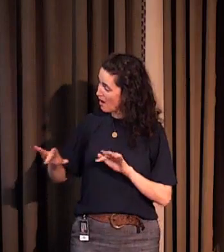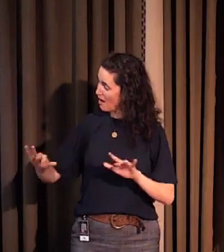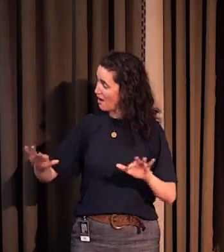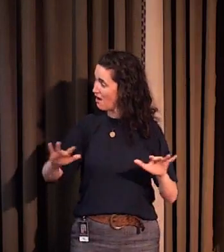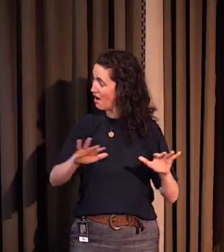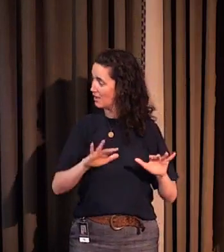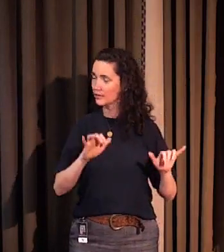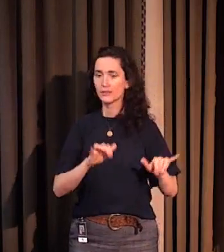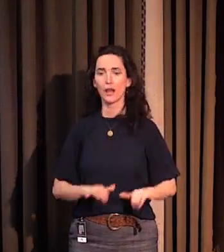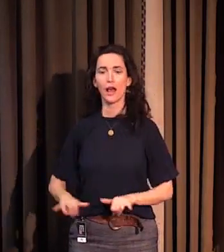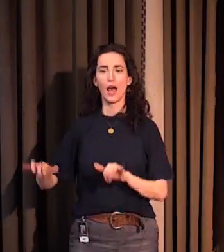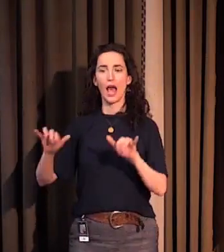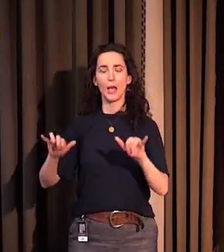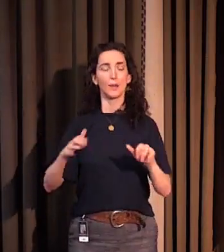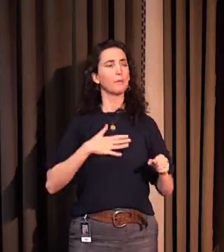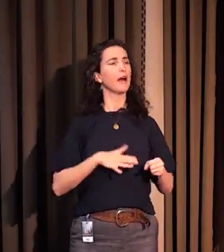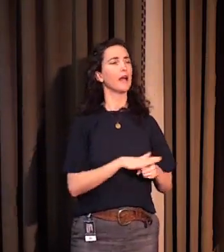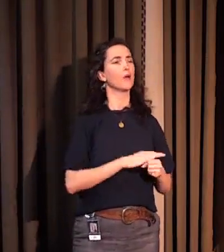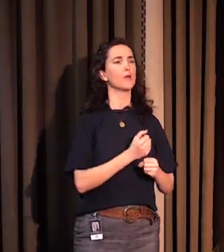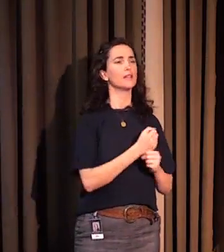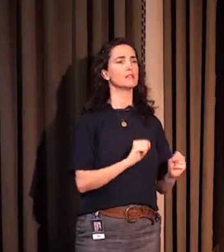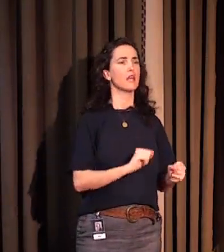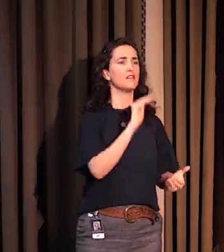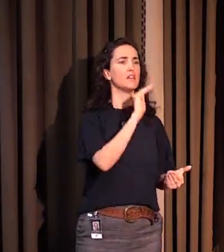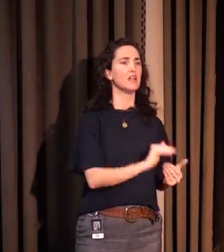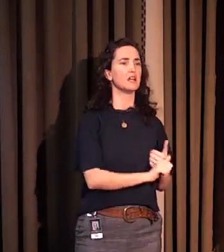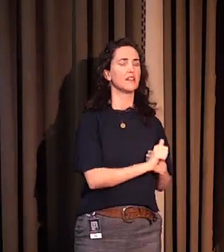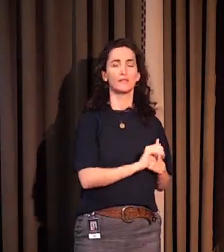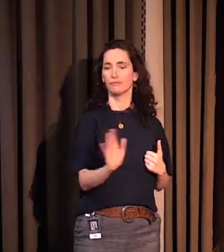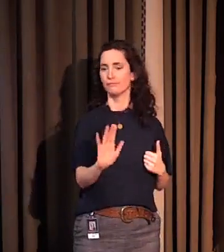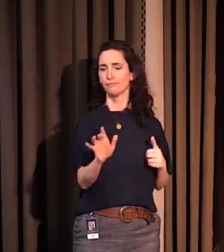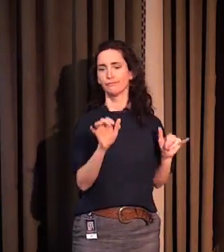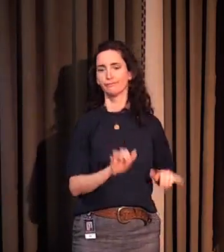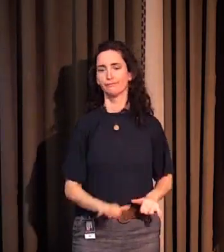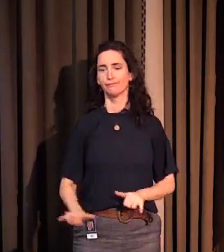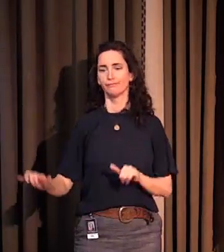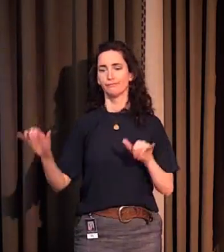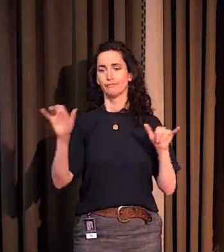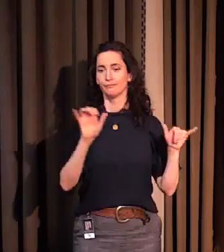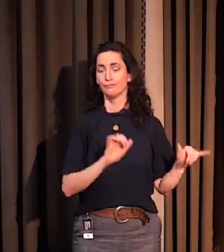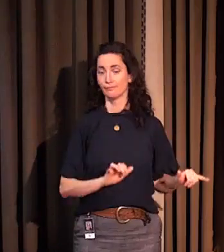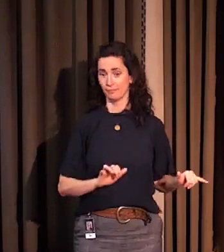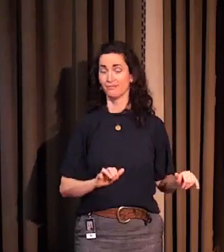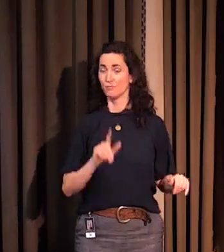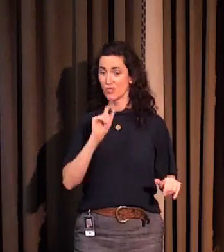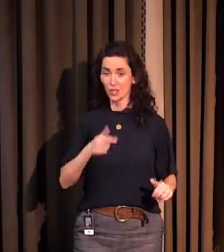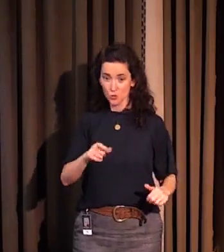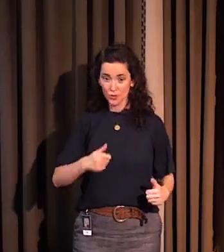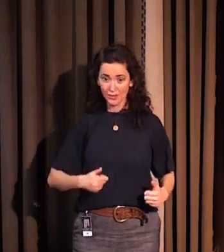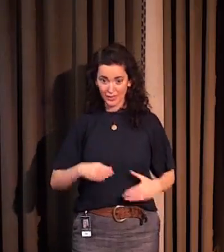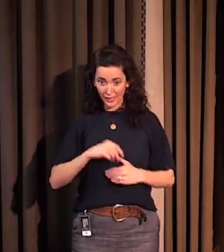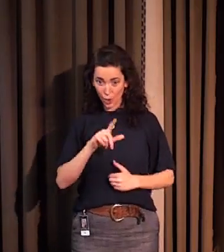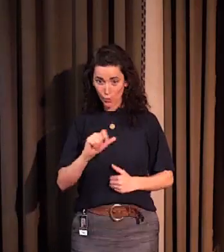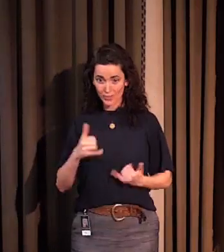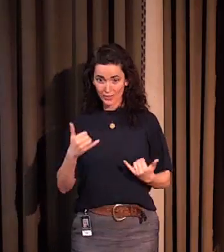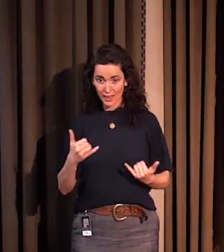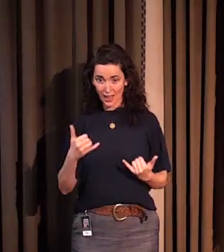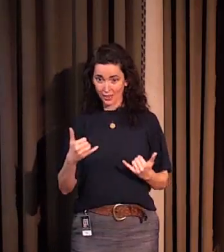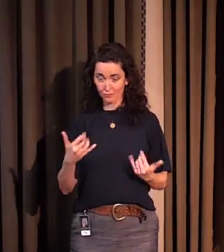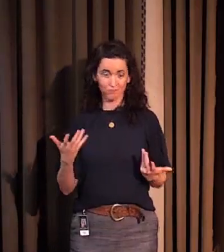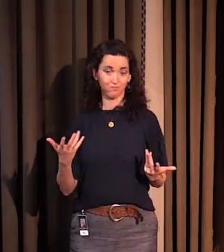no one part of the state that is that much different from some other part. Anywhere in Louisiana right now, really the region and